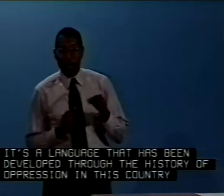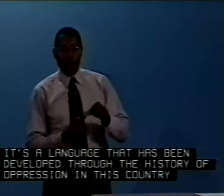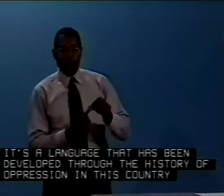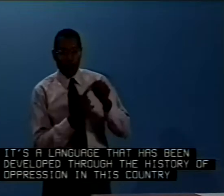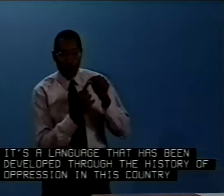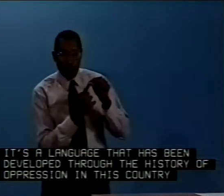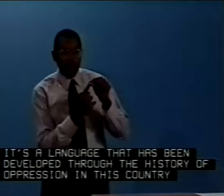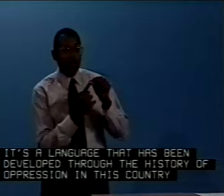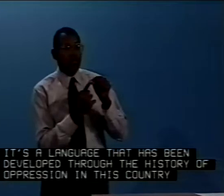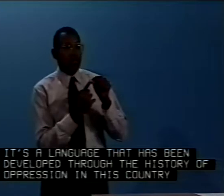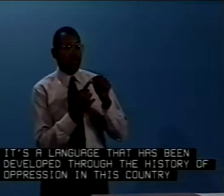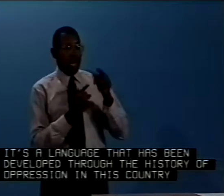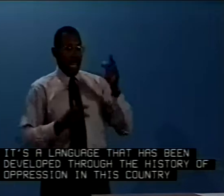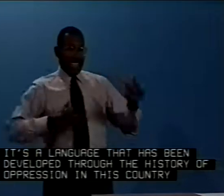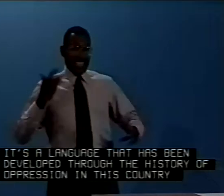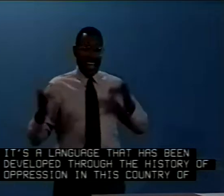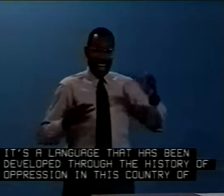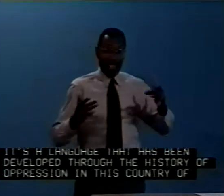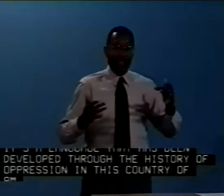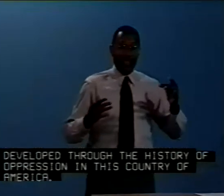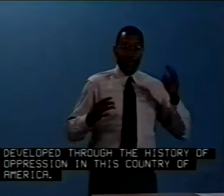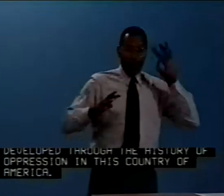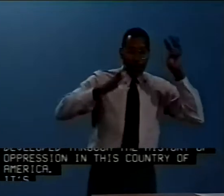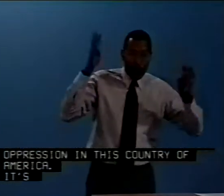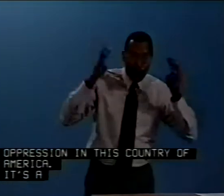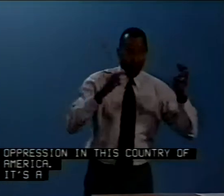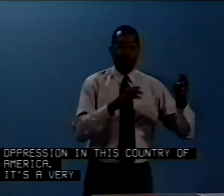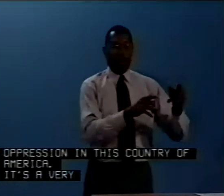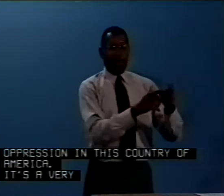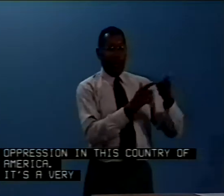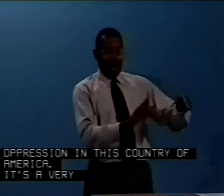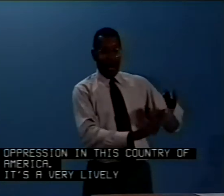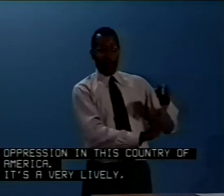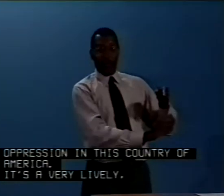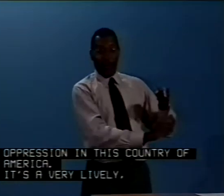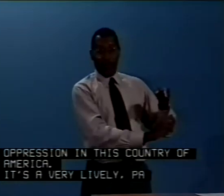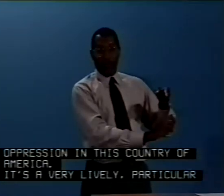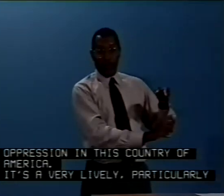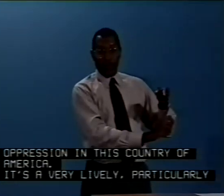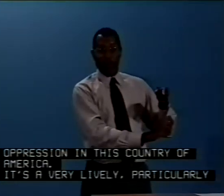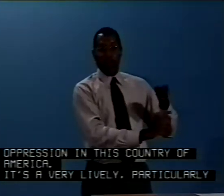It's a very lively, particularly exciting, creative, colorful language.